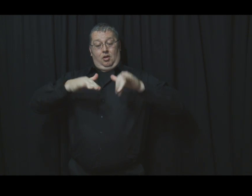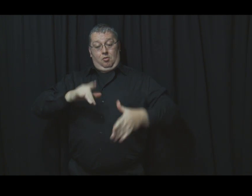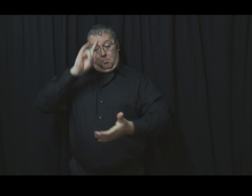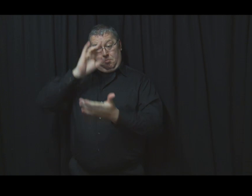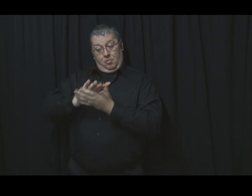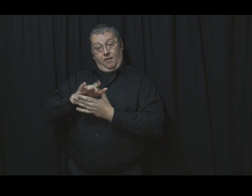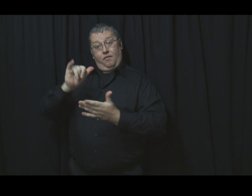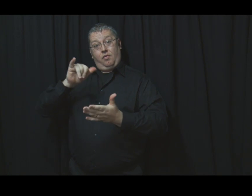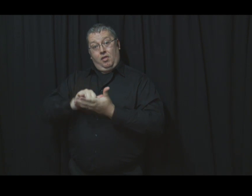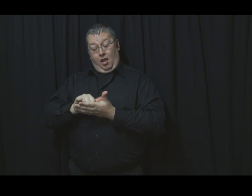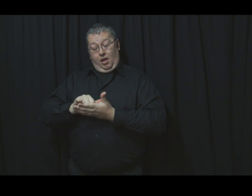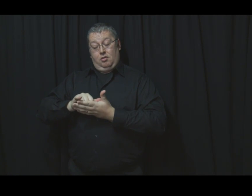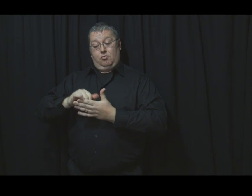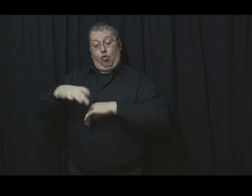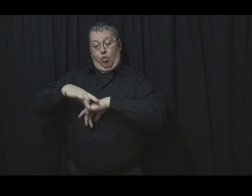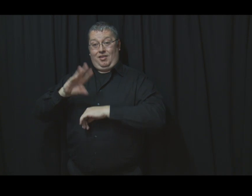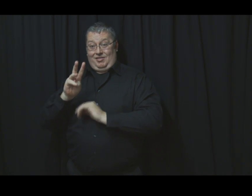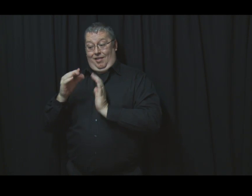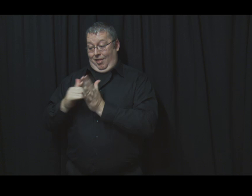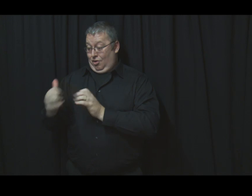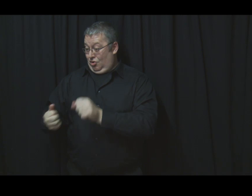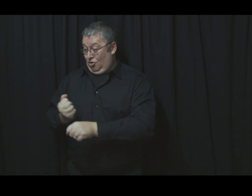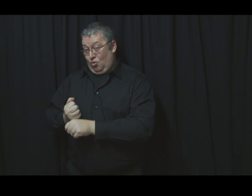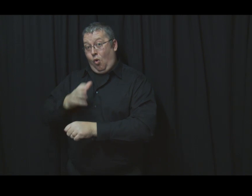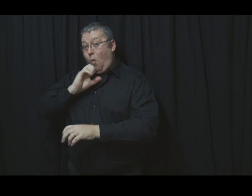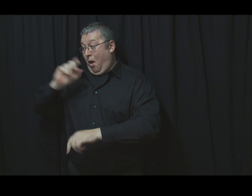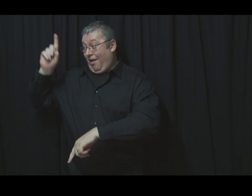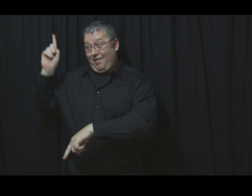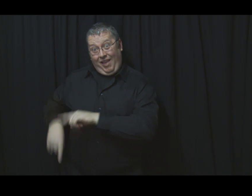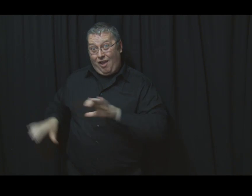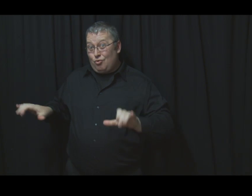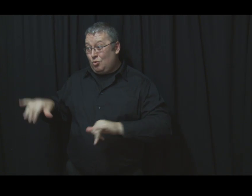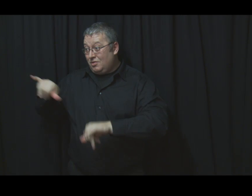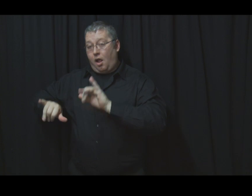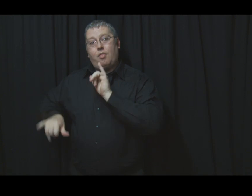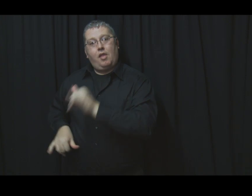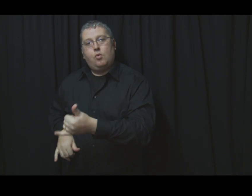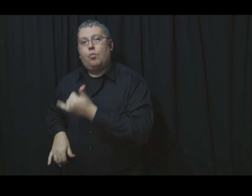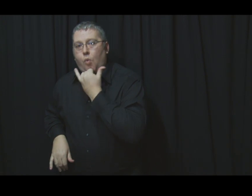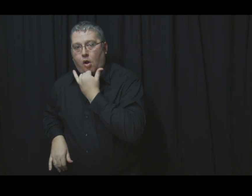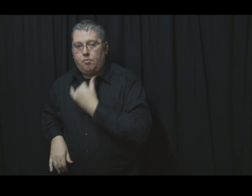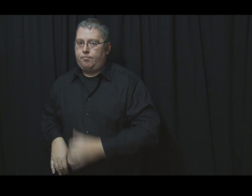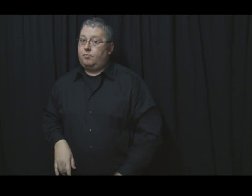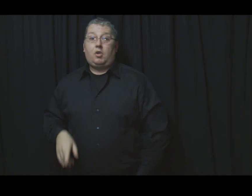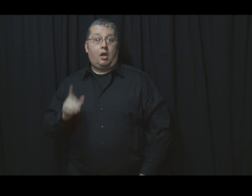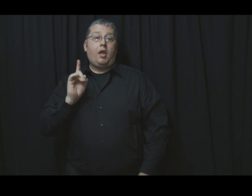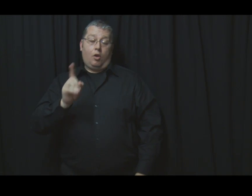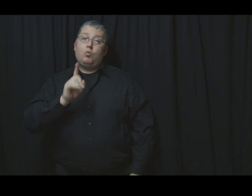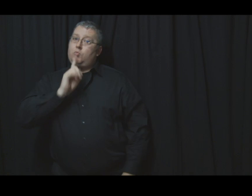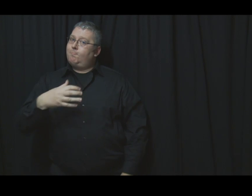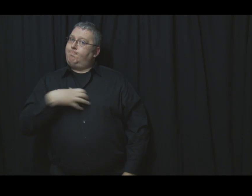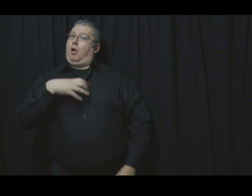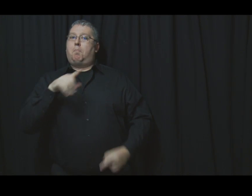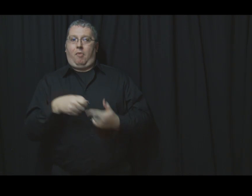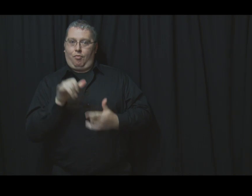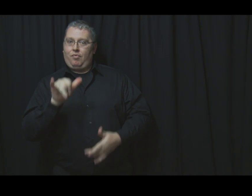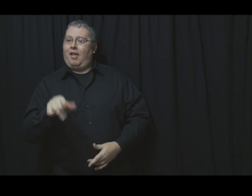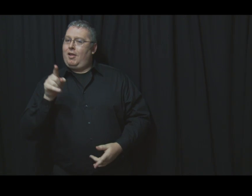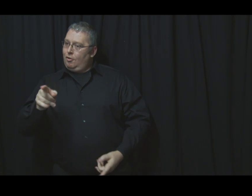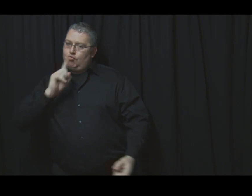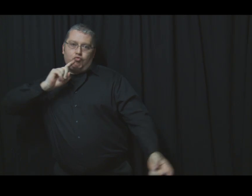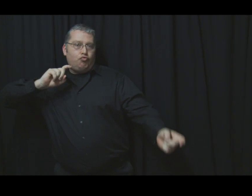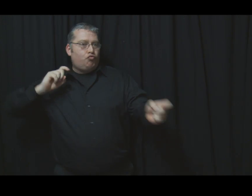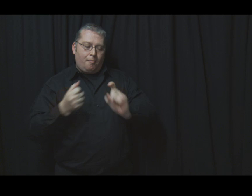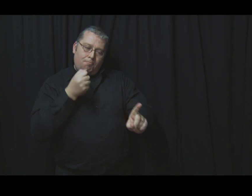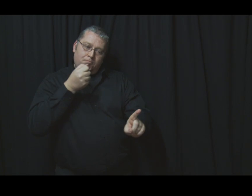old cannot do real science is simply wrong. Well, he's most adamant about that. And actually, he revolutionized medicine, and